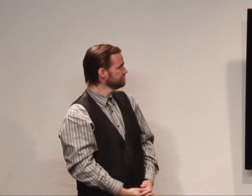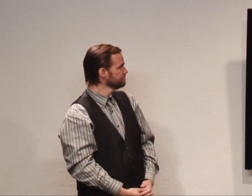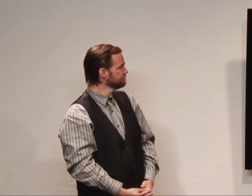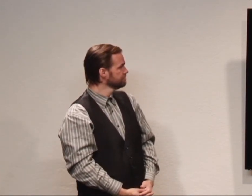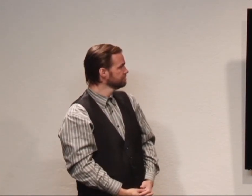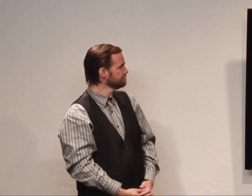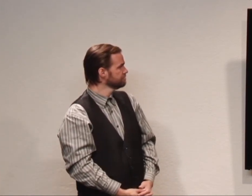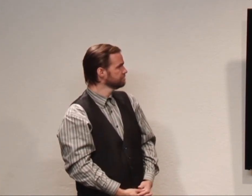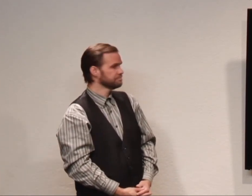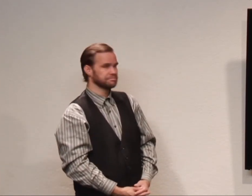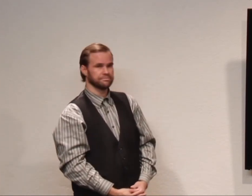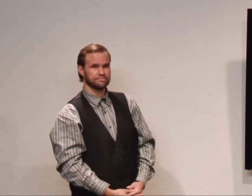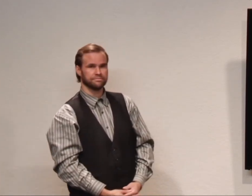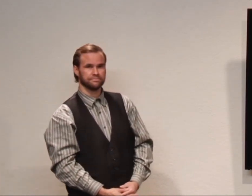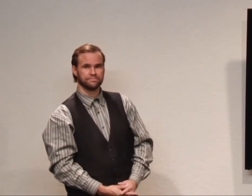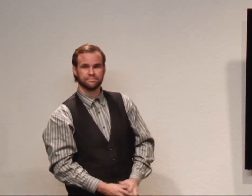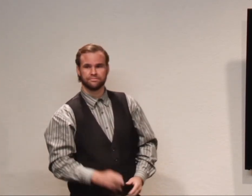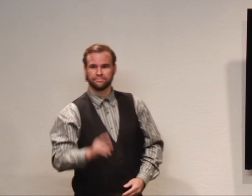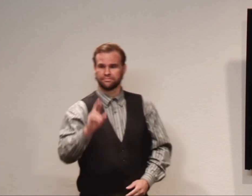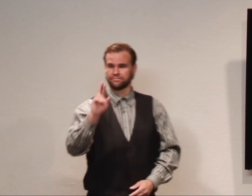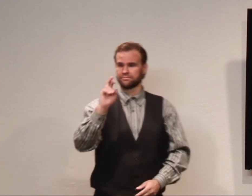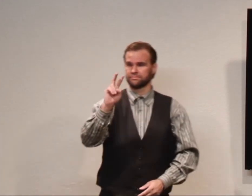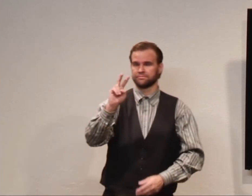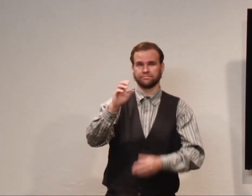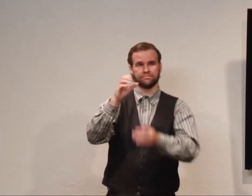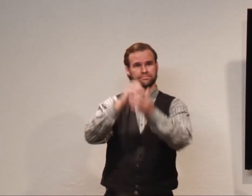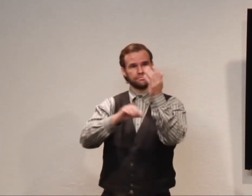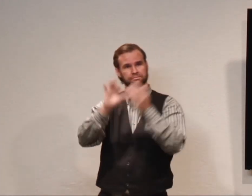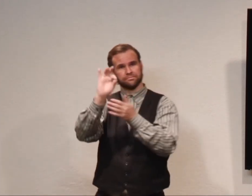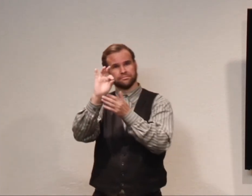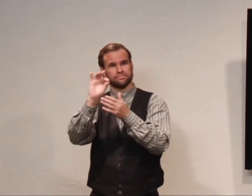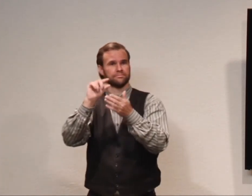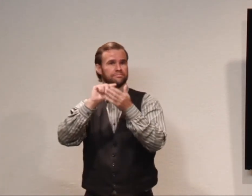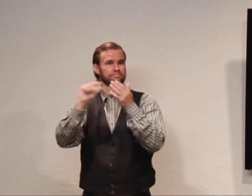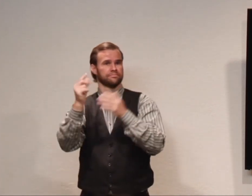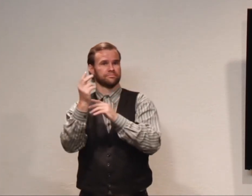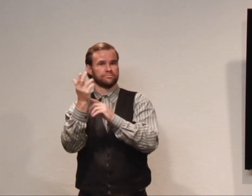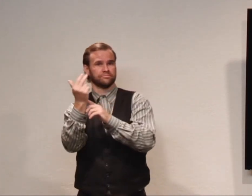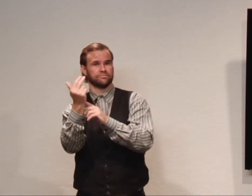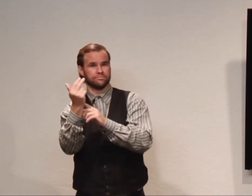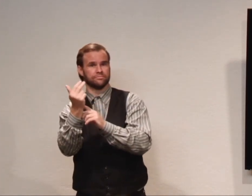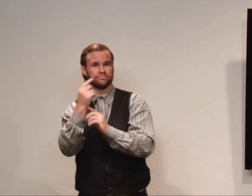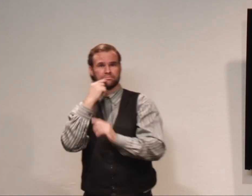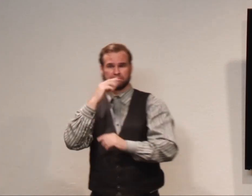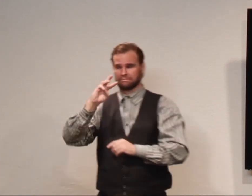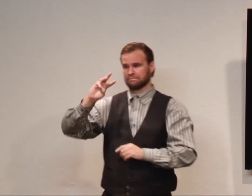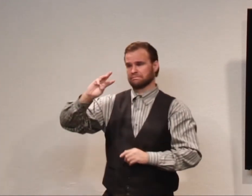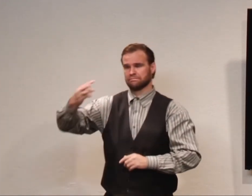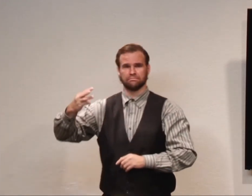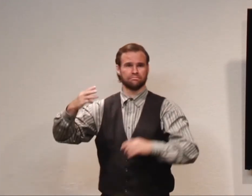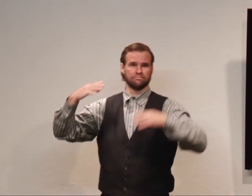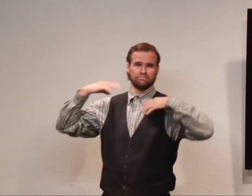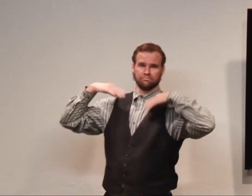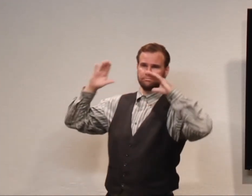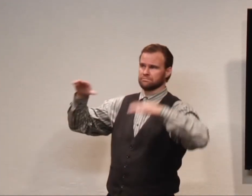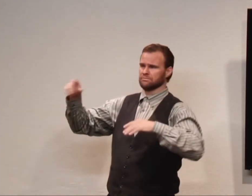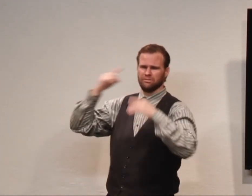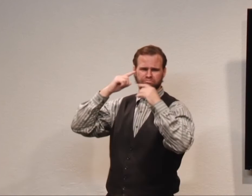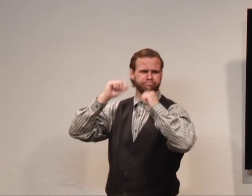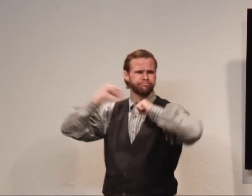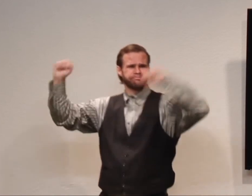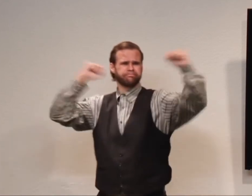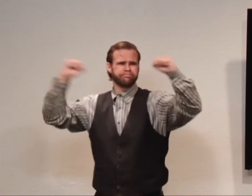Revelation chapter 9, verse 13. Then the sixth angel sounded, and I heard a voice from the four horns of the golden altar, which is before